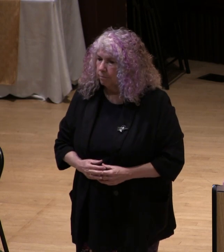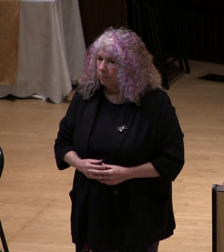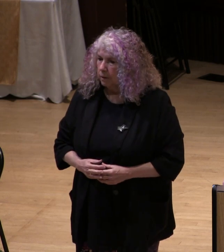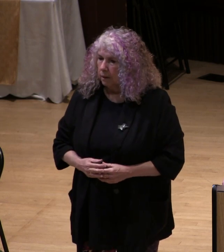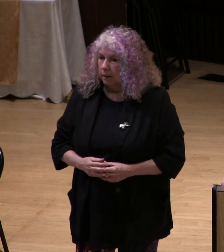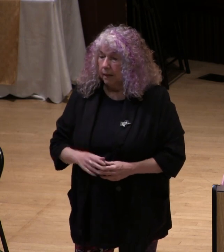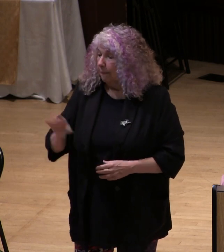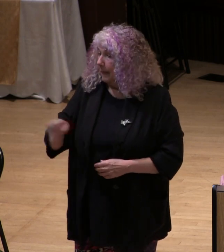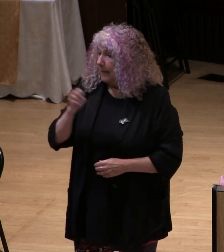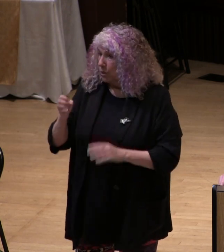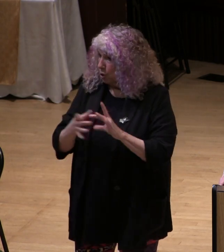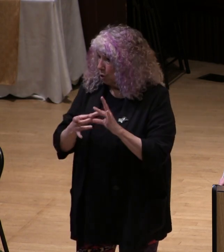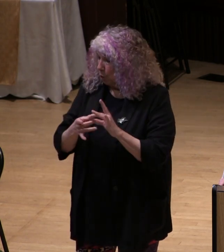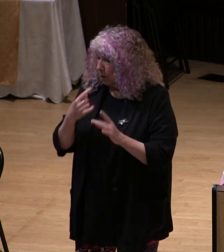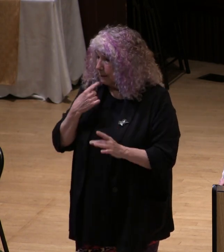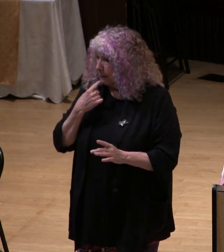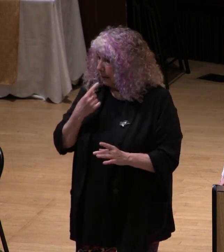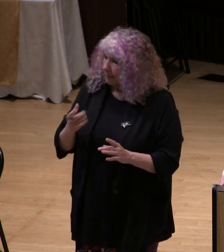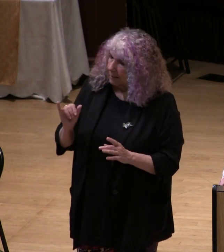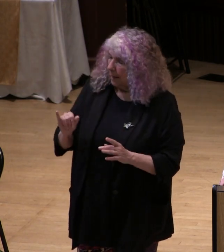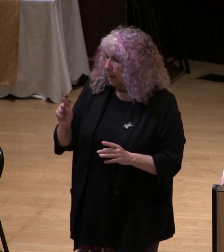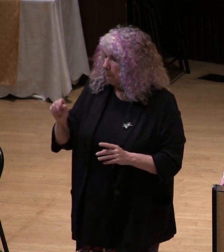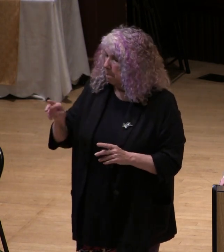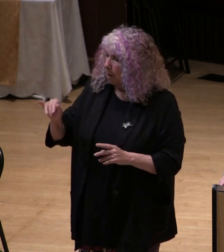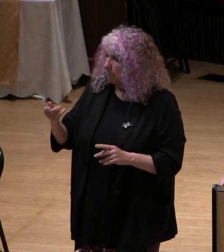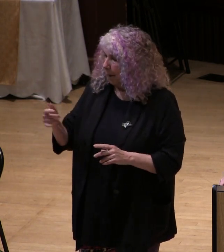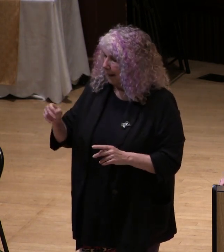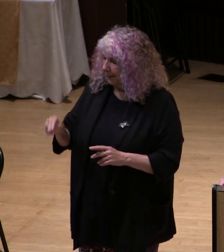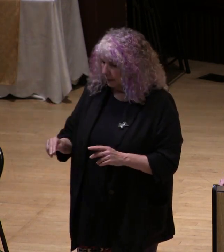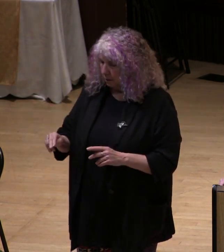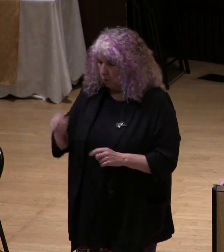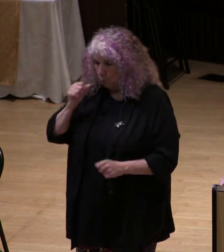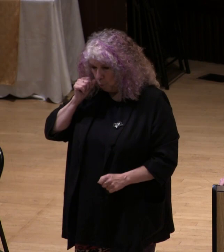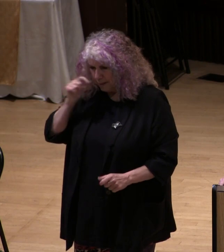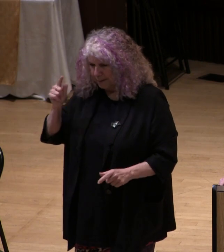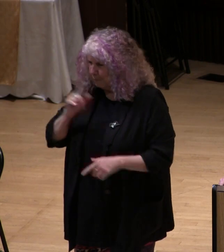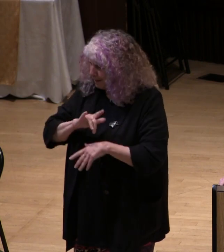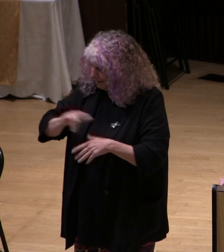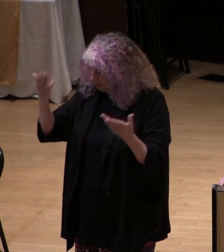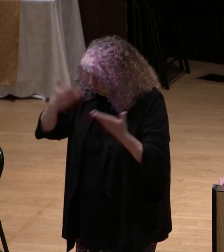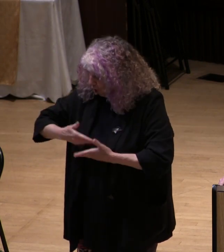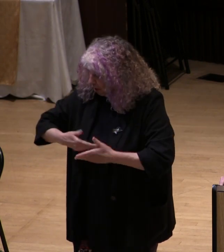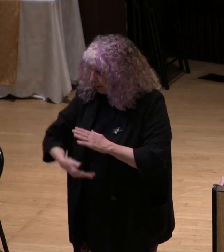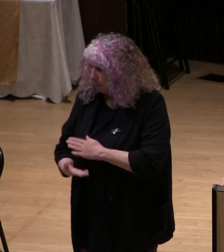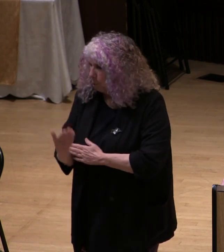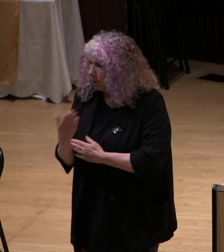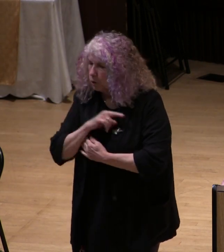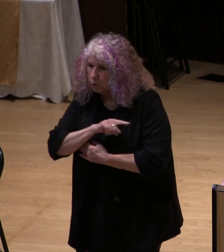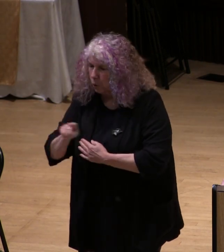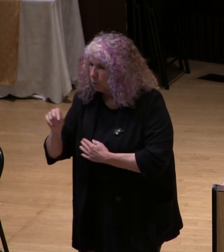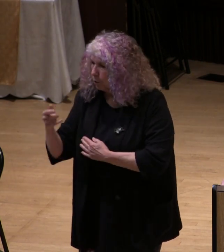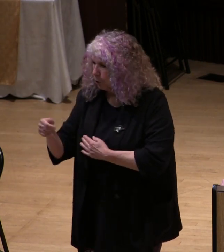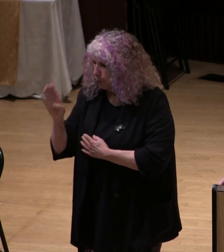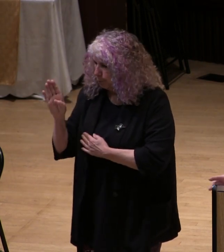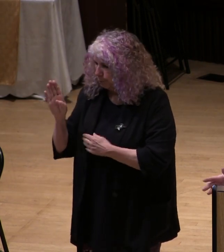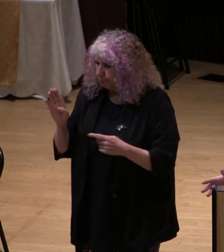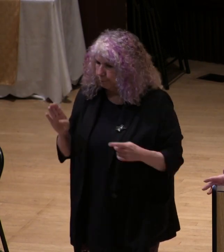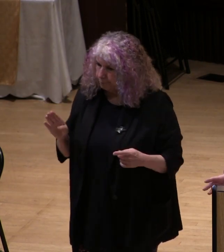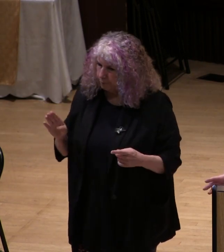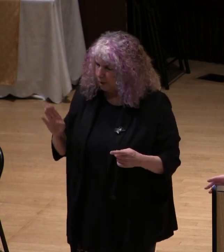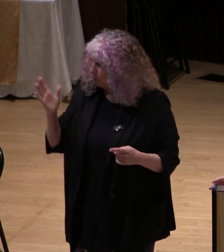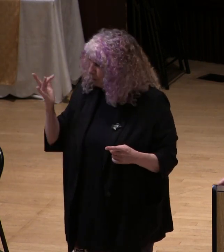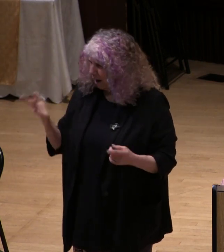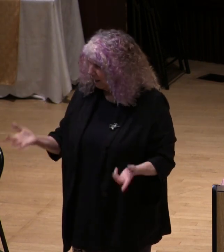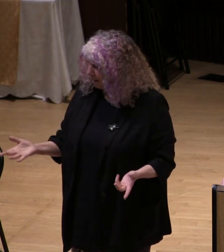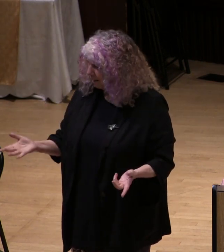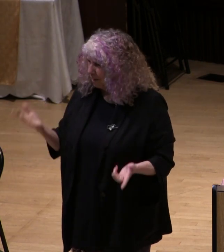The Easter story today tells us that Mary Magdalene gets up while it's still dark to go to the tomb.